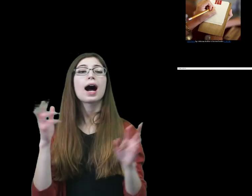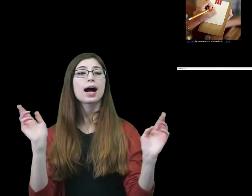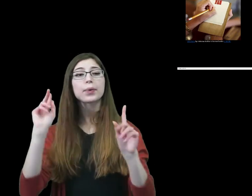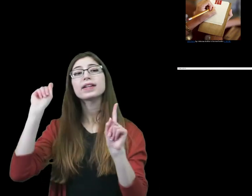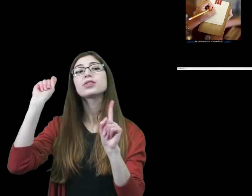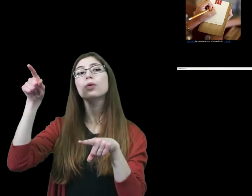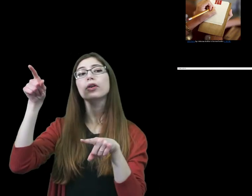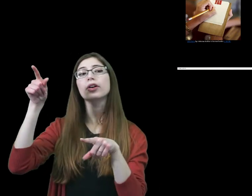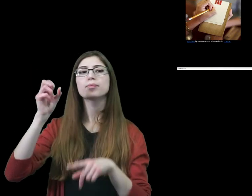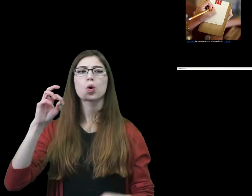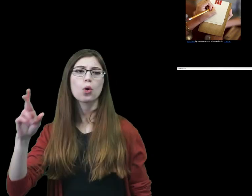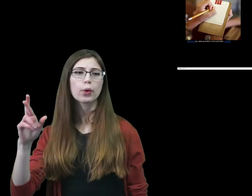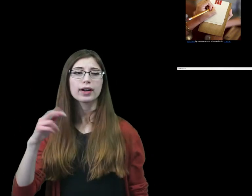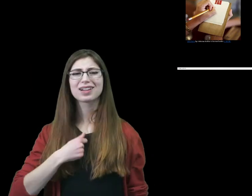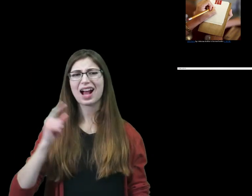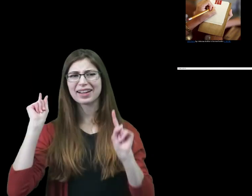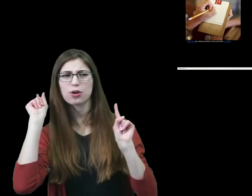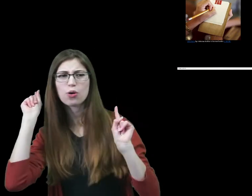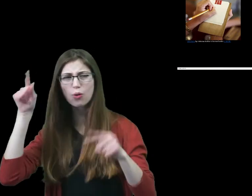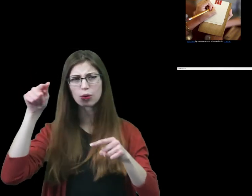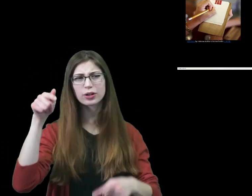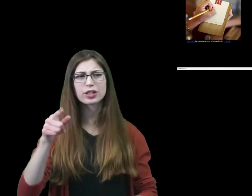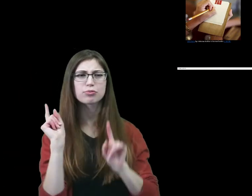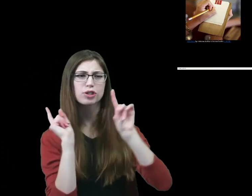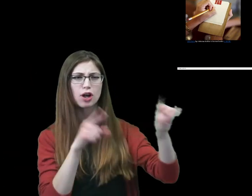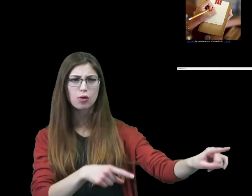I'm ready to order, or I order you to go.